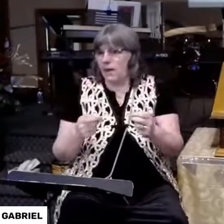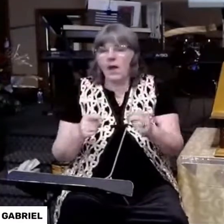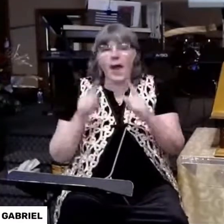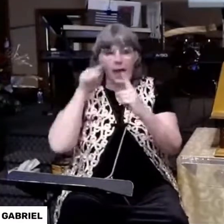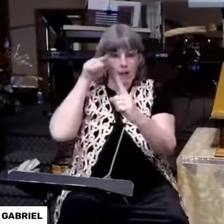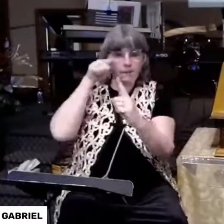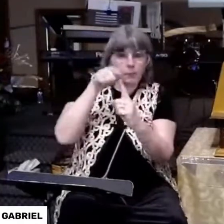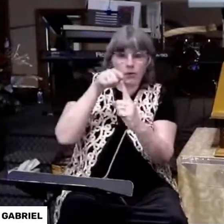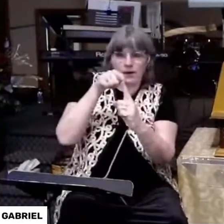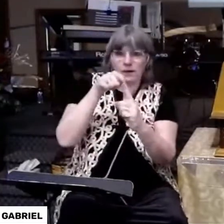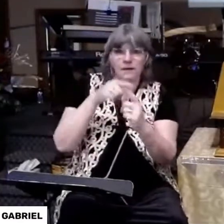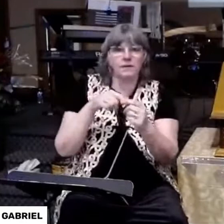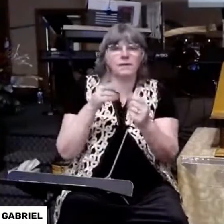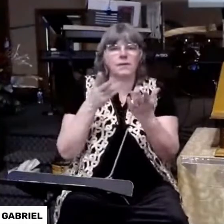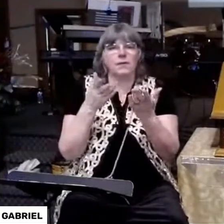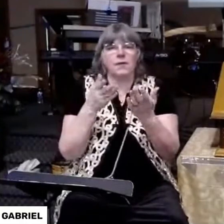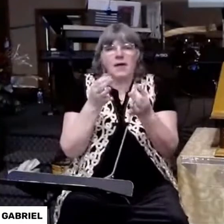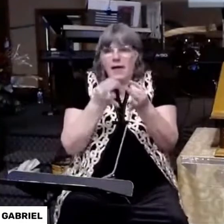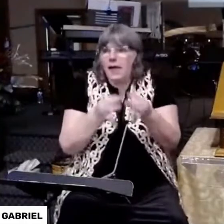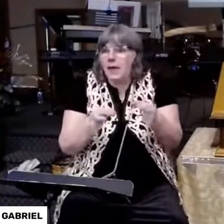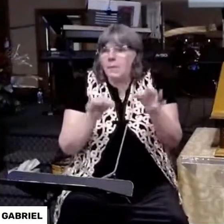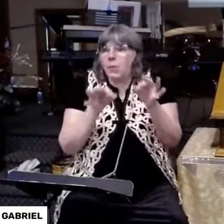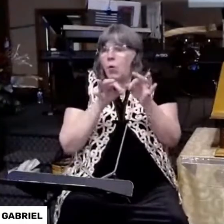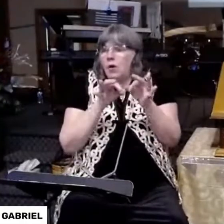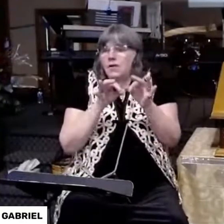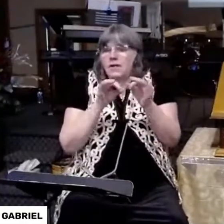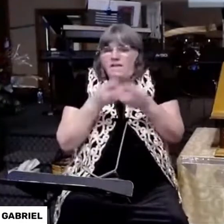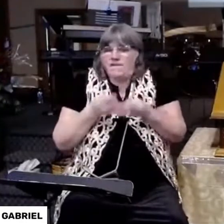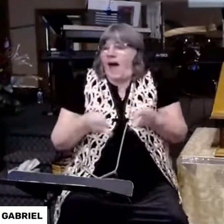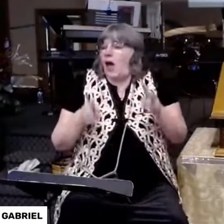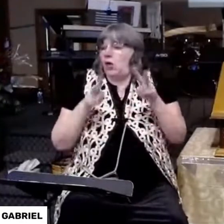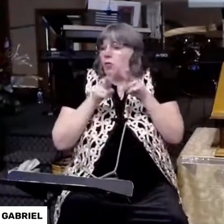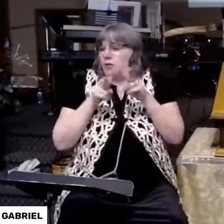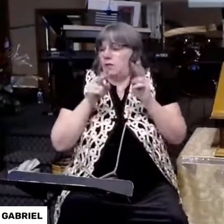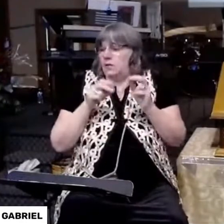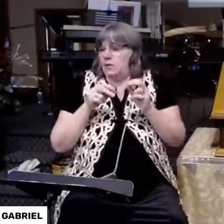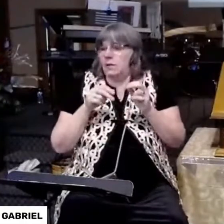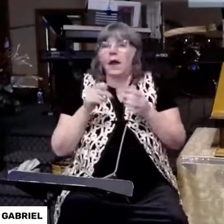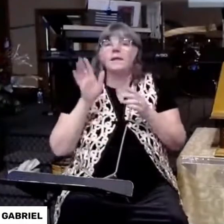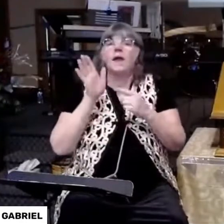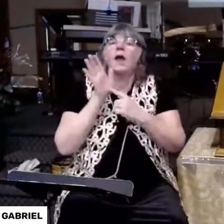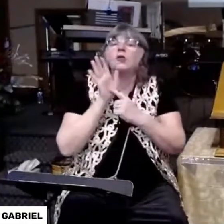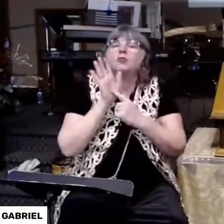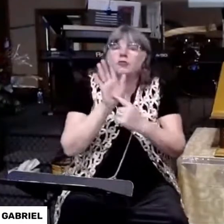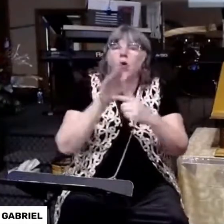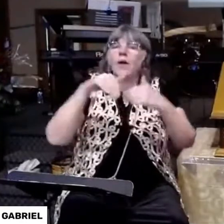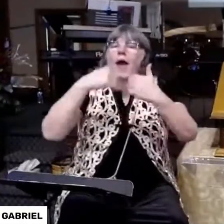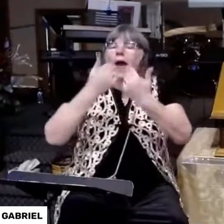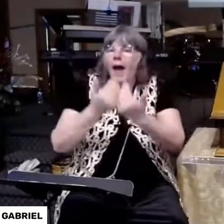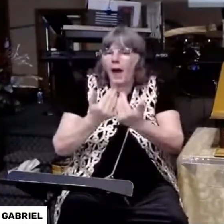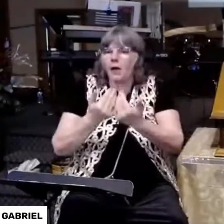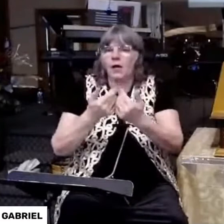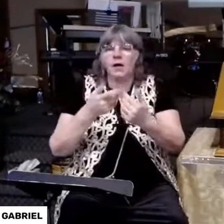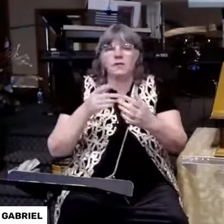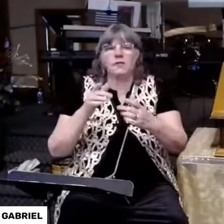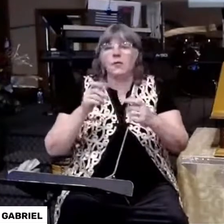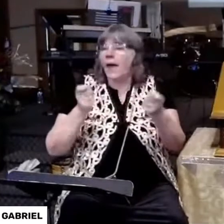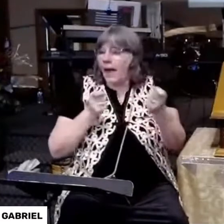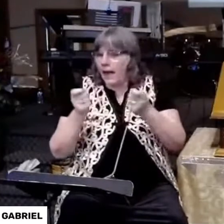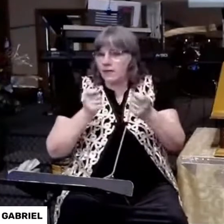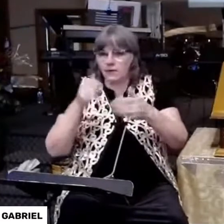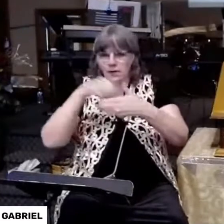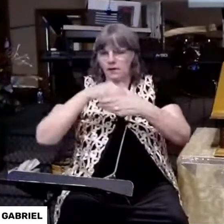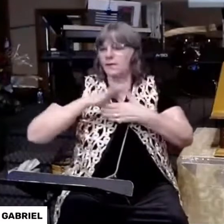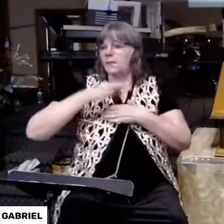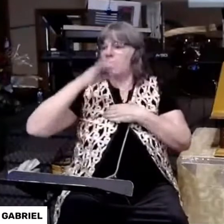principles that taught people the spirit in which to handle their lives on earth